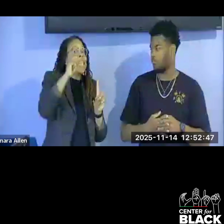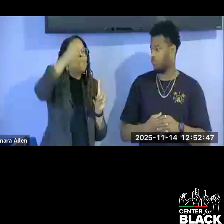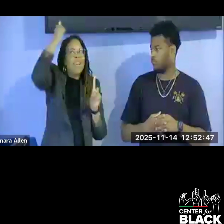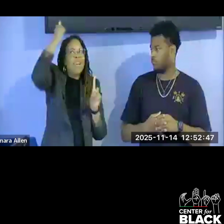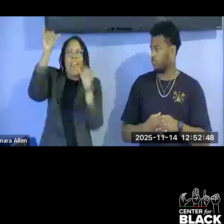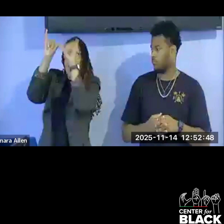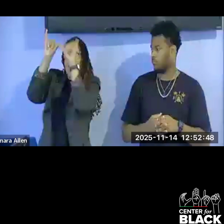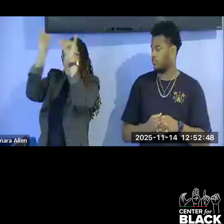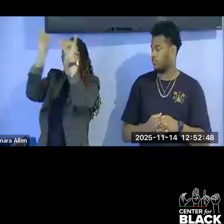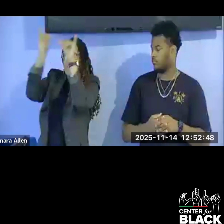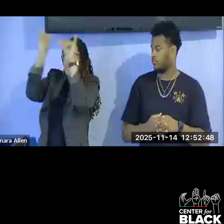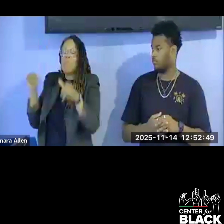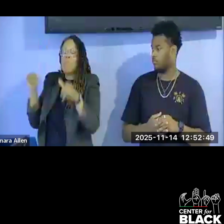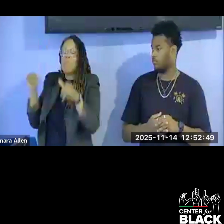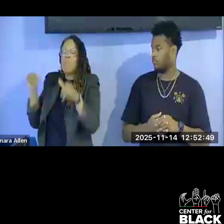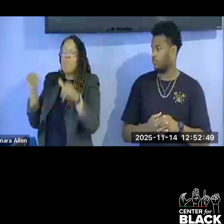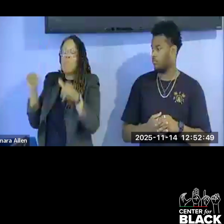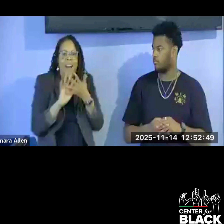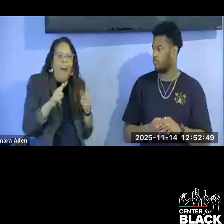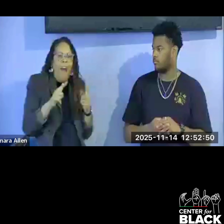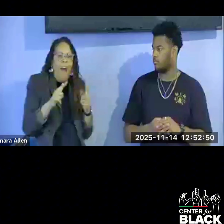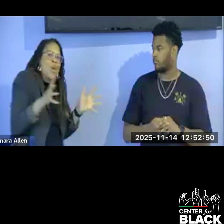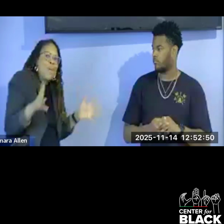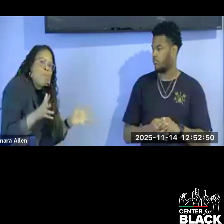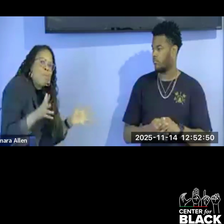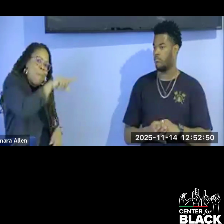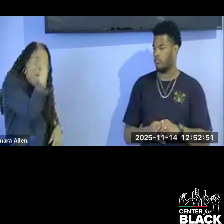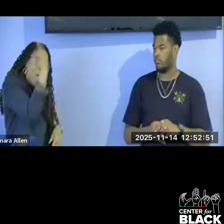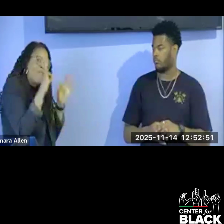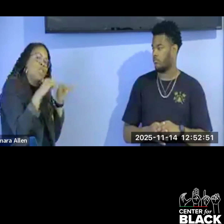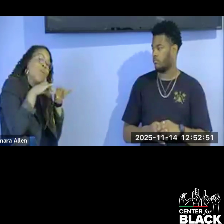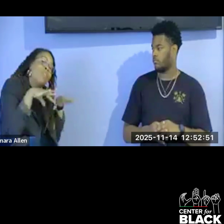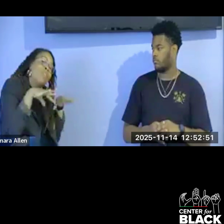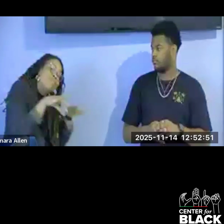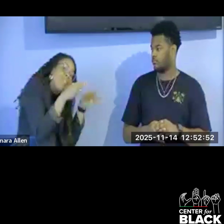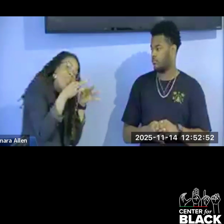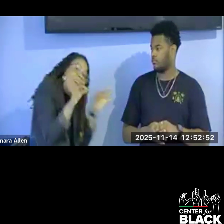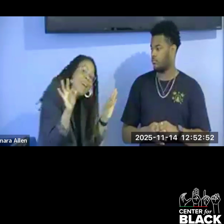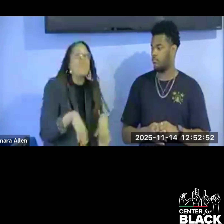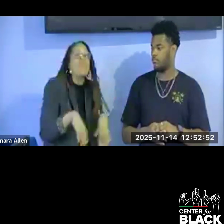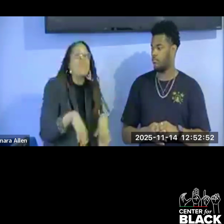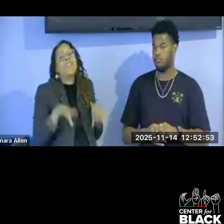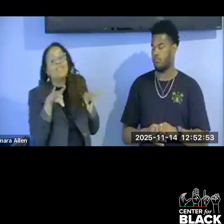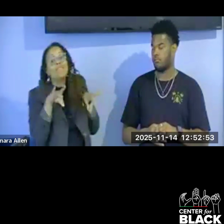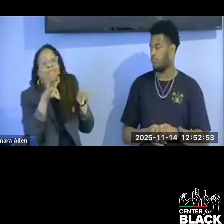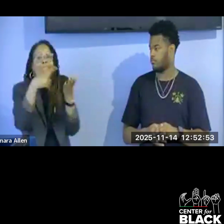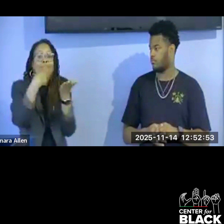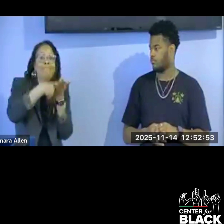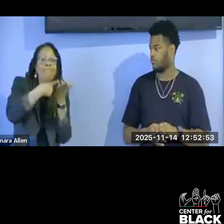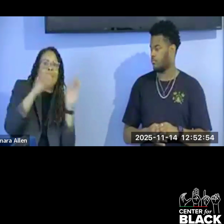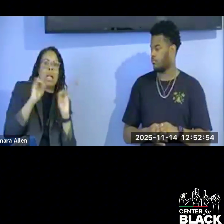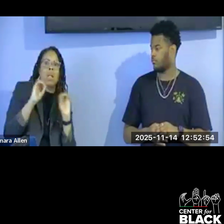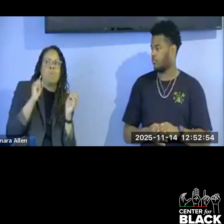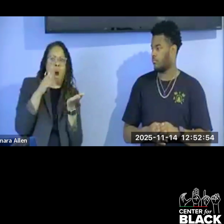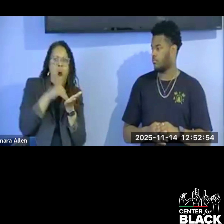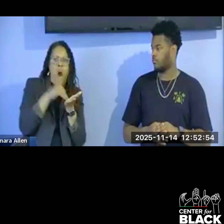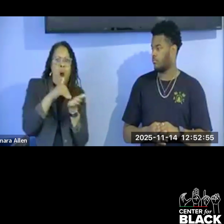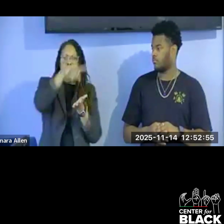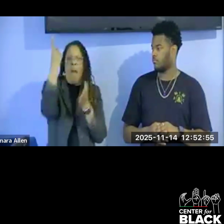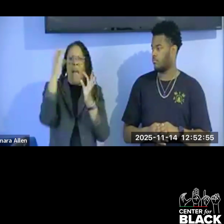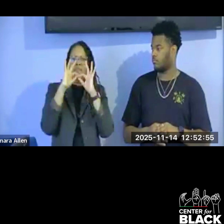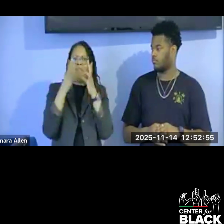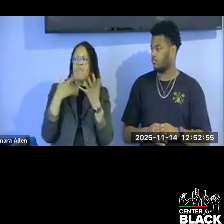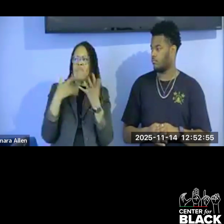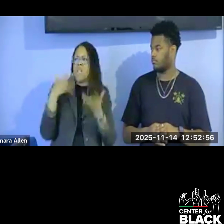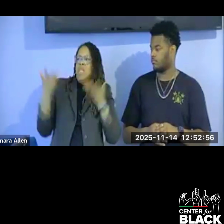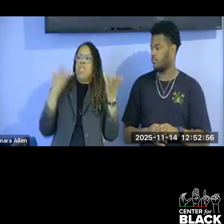oftentimes have access to the information because they're hearing, right? And it's even more challenging for Black deaf students to have access to